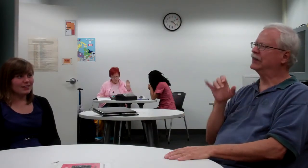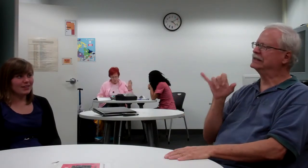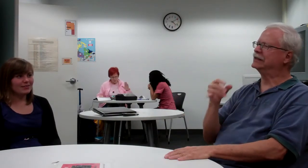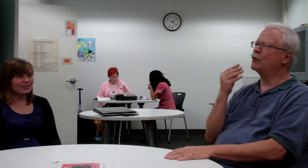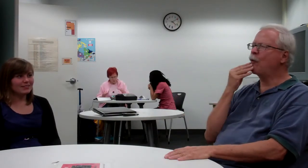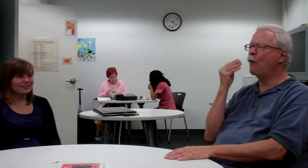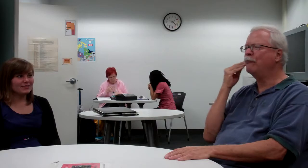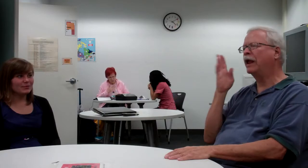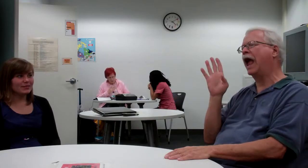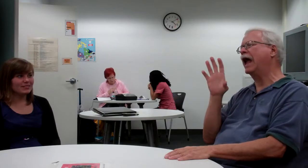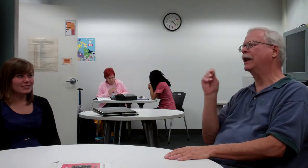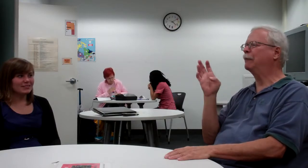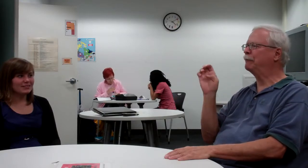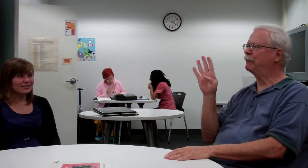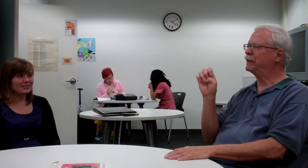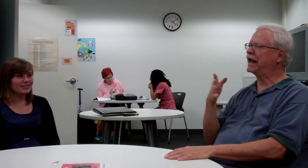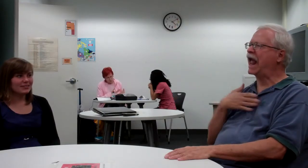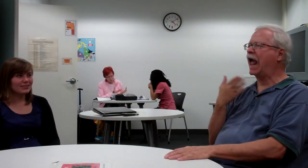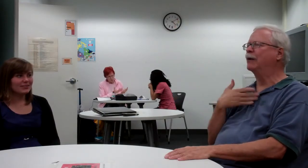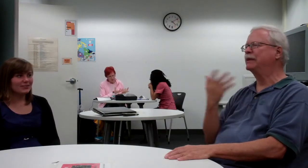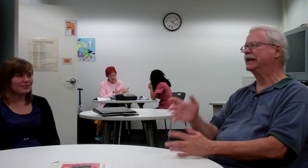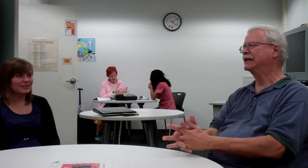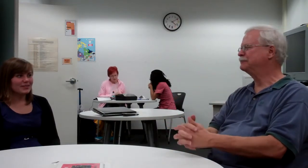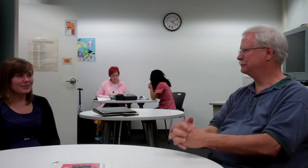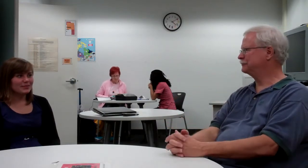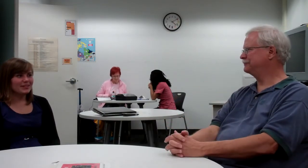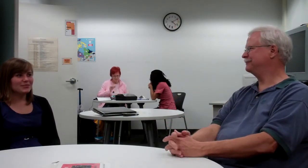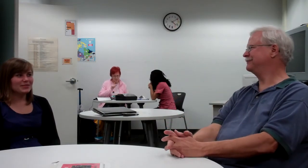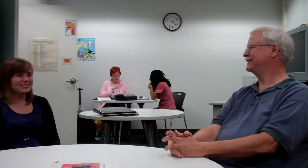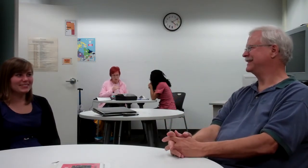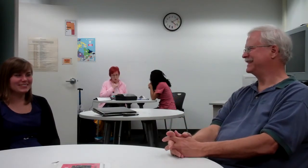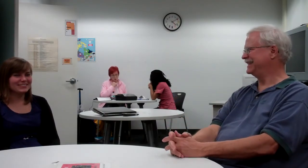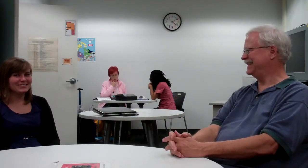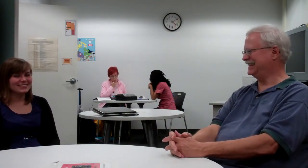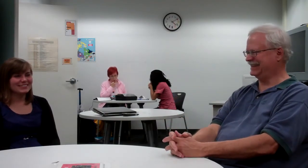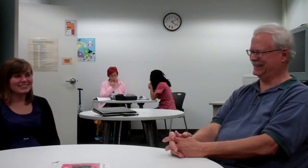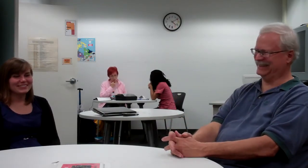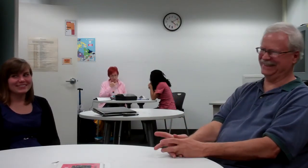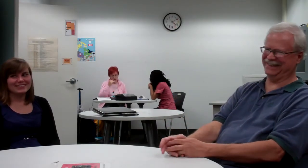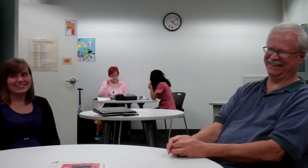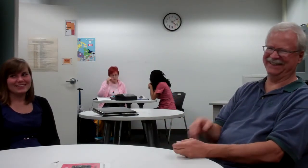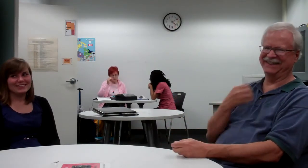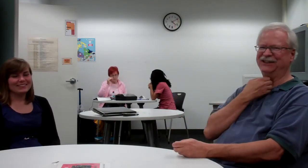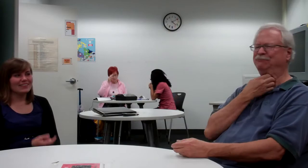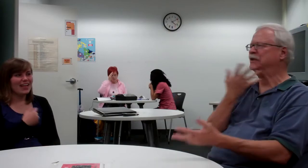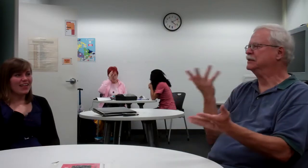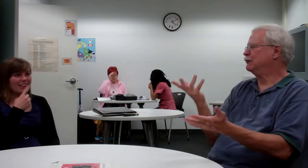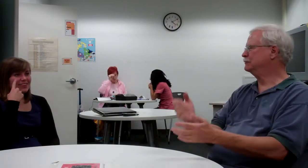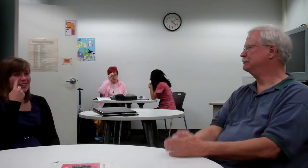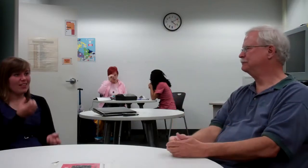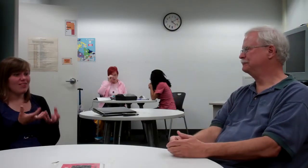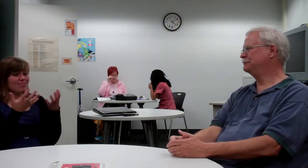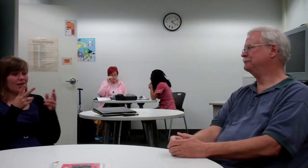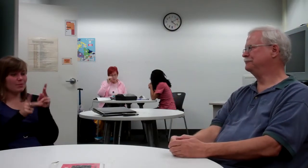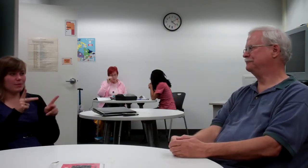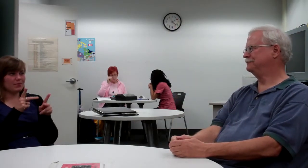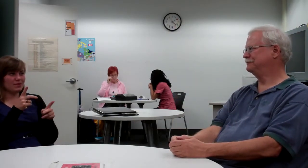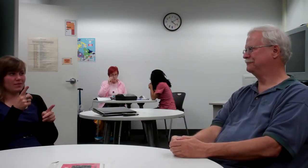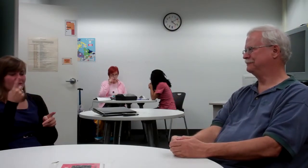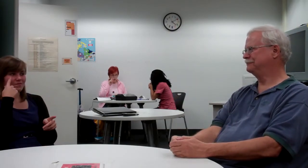Yep. I would never run for president. I'd rather stay at home and be happy. And I think a lot of people feel that way. Let